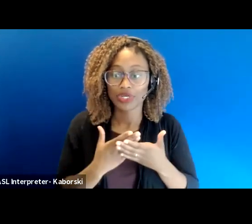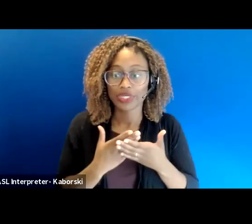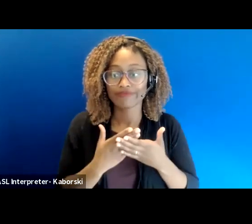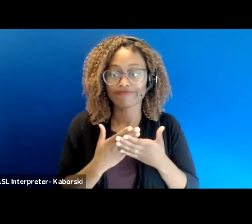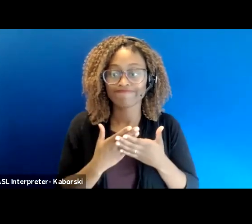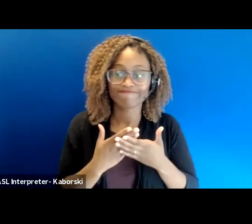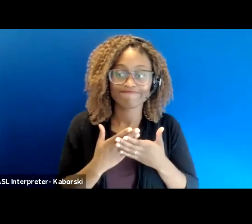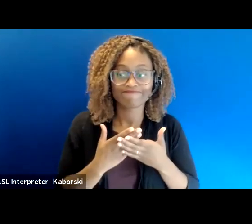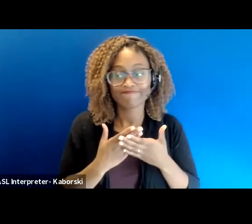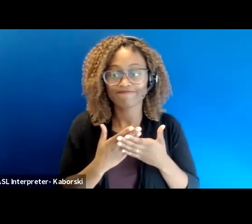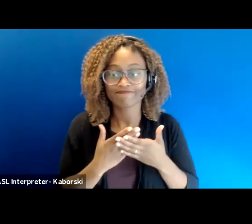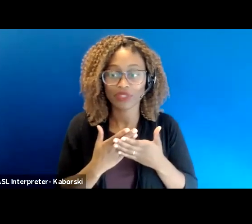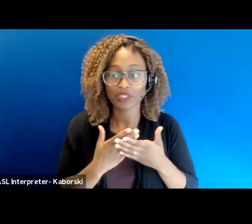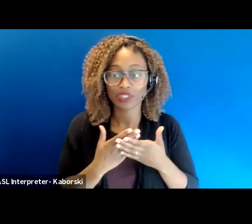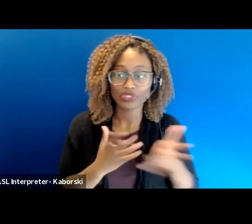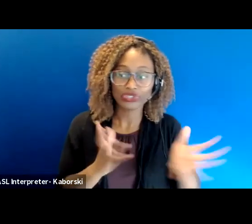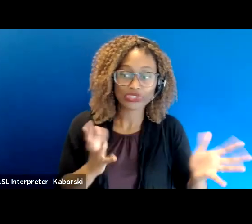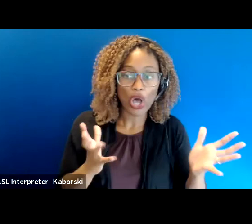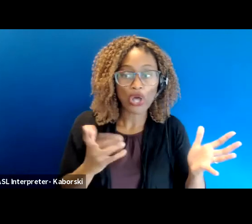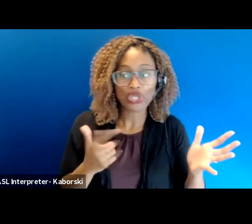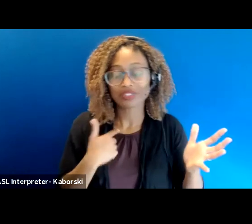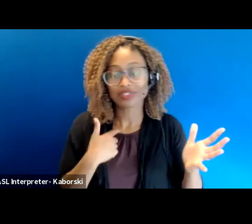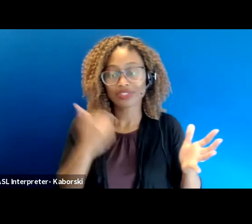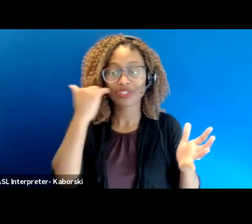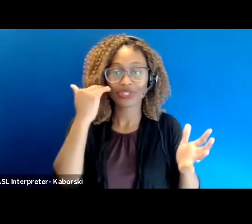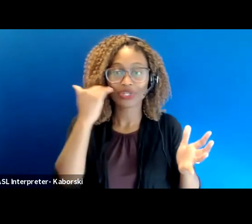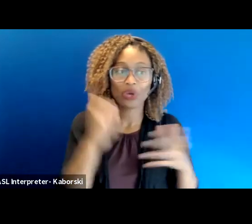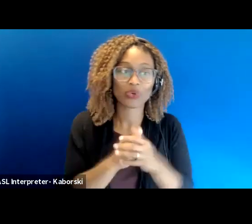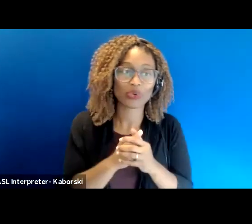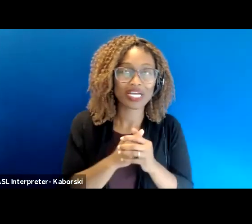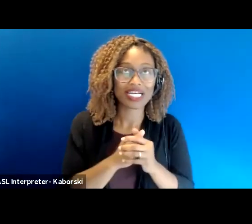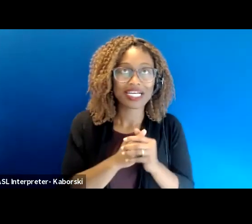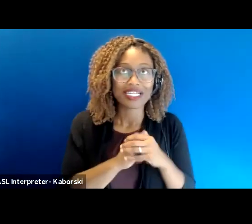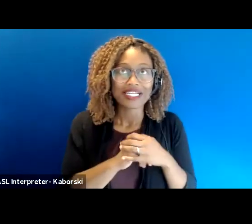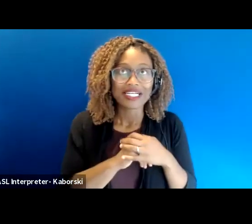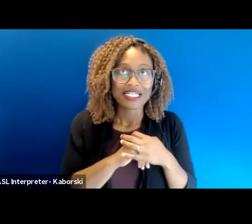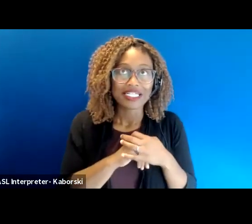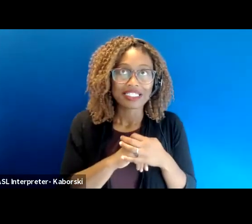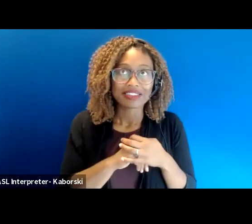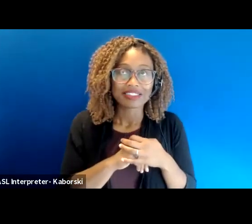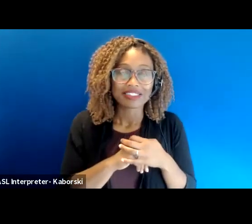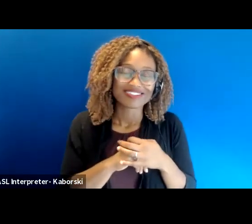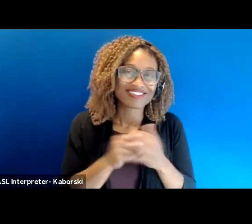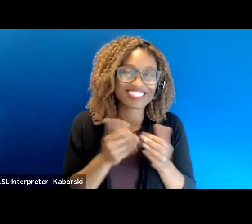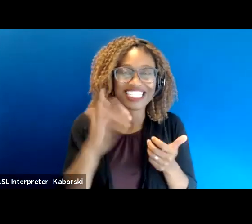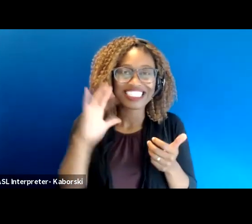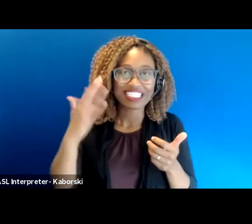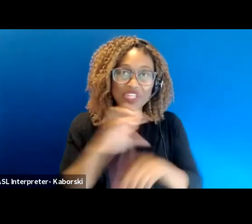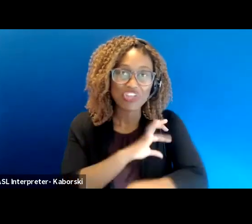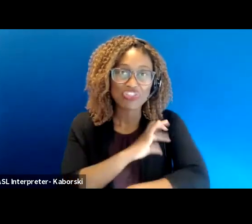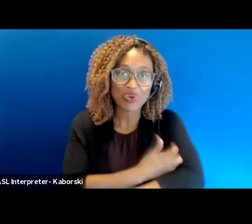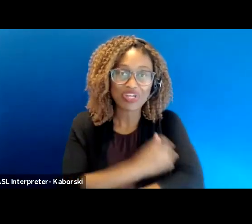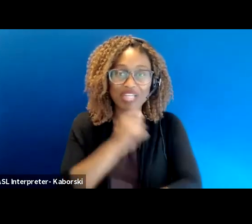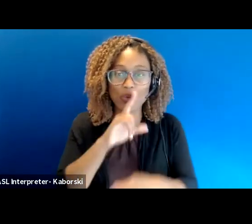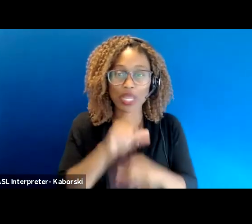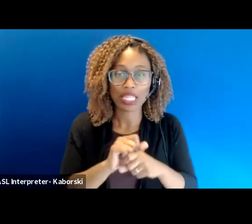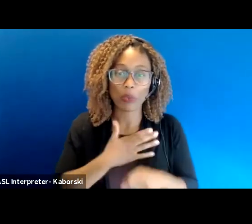that the authorities were not really in the mood to change their